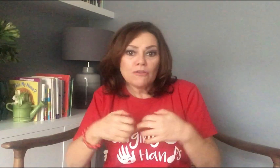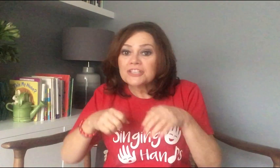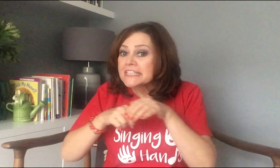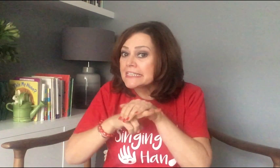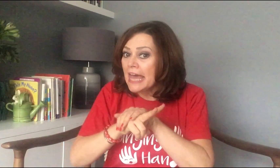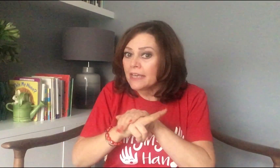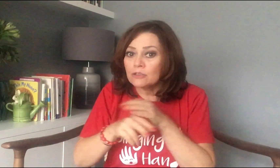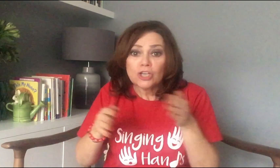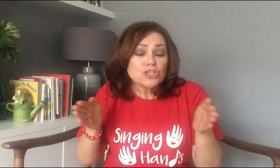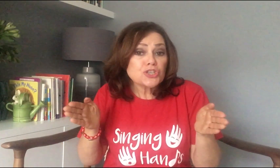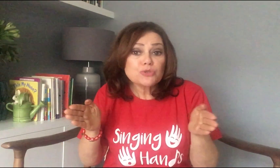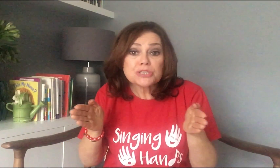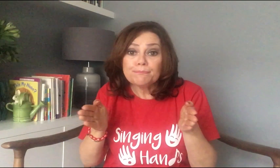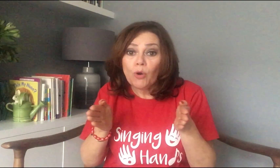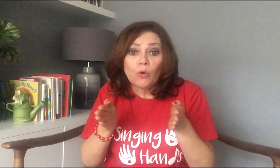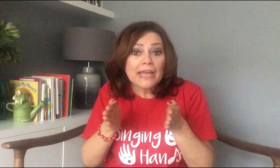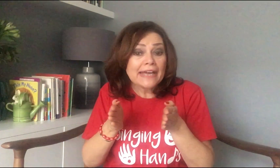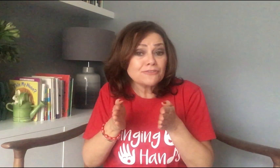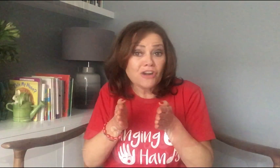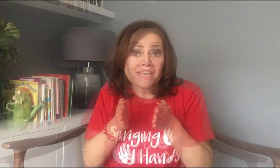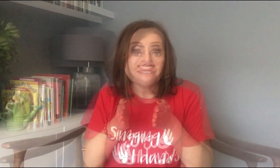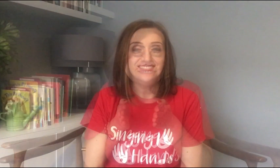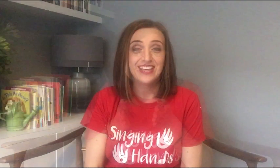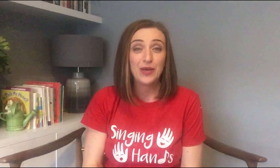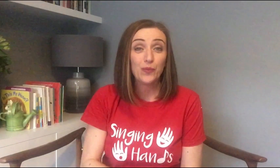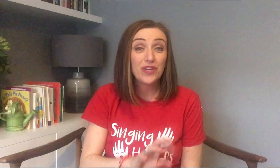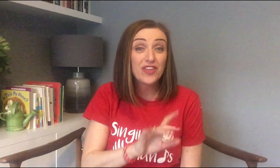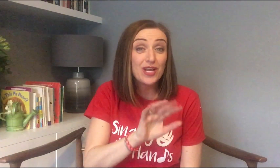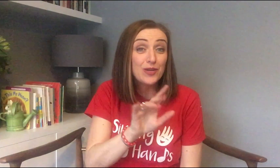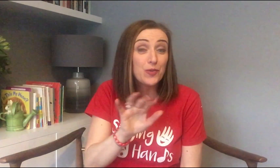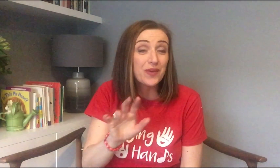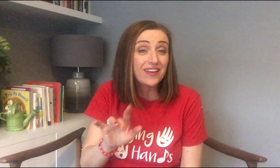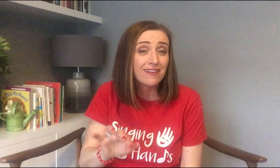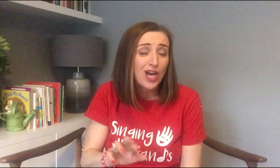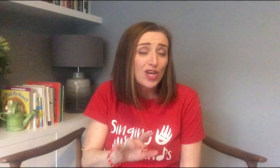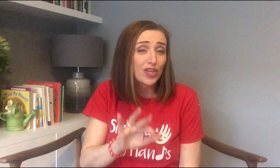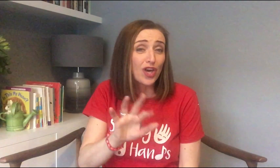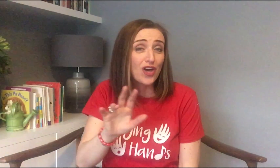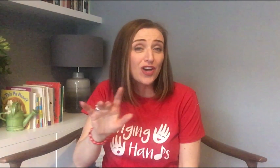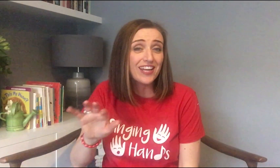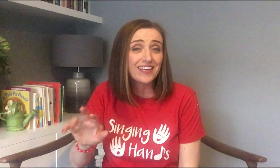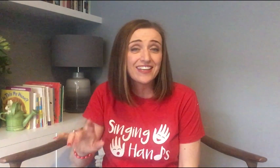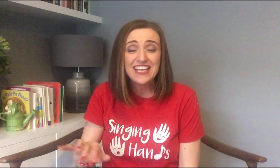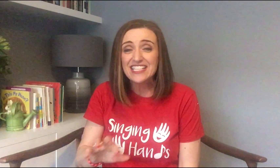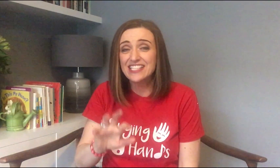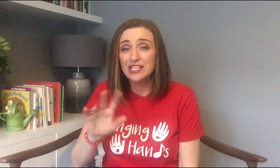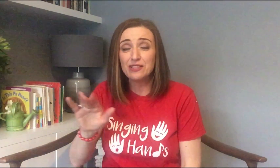the snail, so small and frail, with her looping, curling,